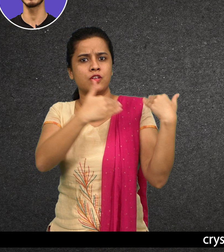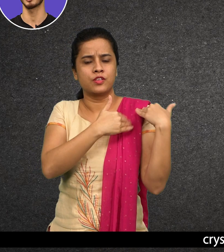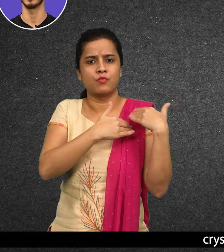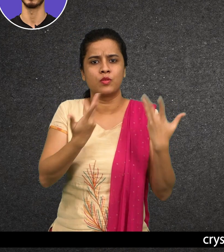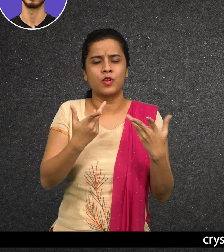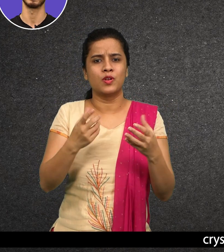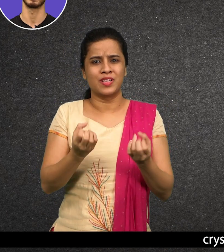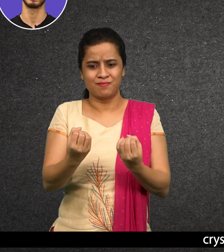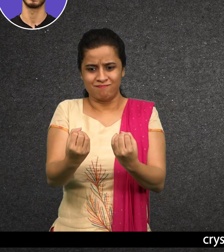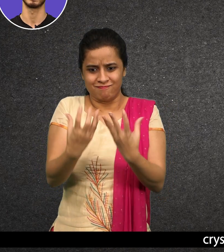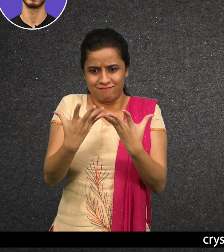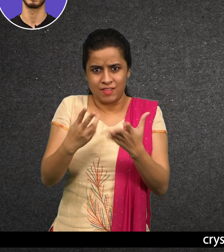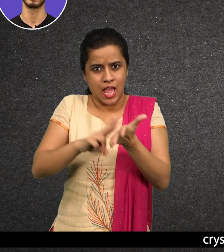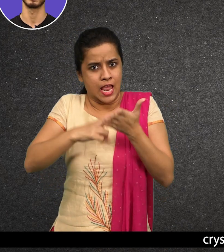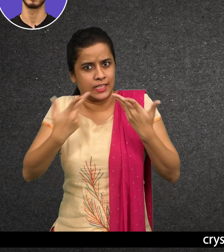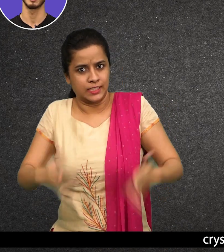crystalline nature.